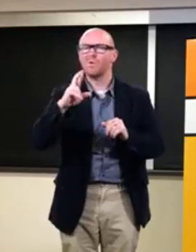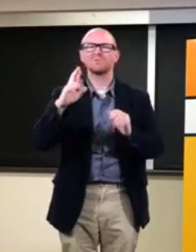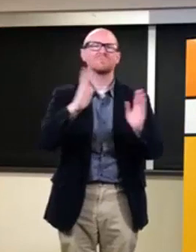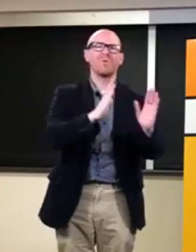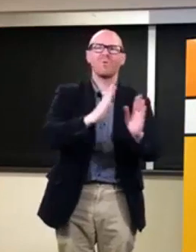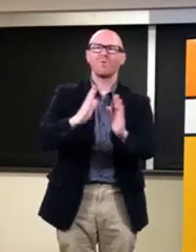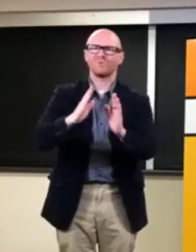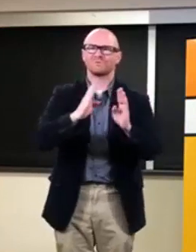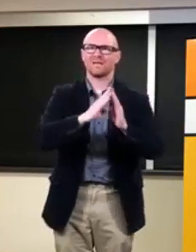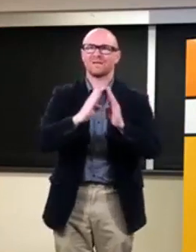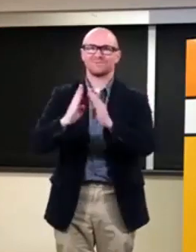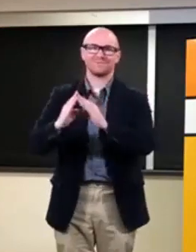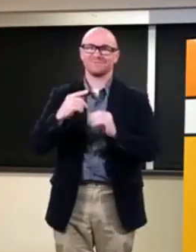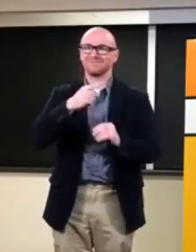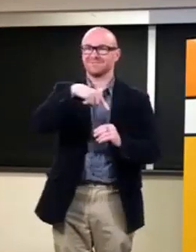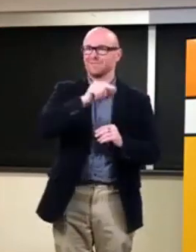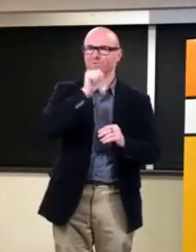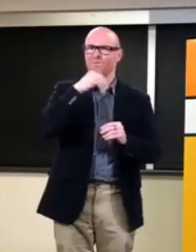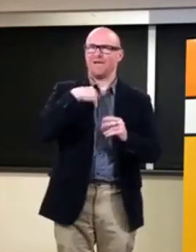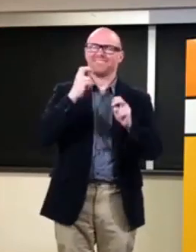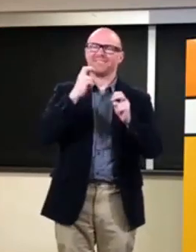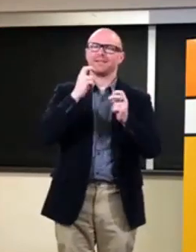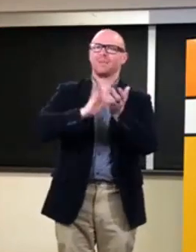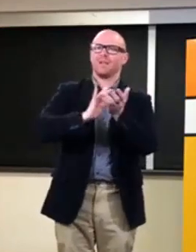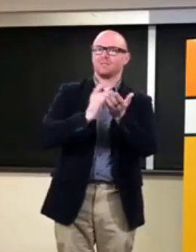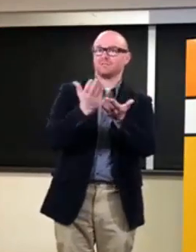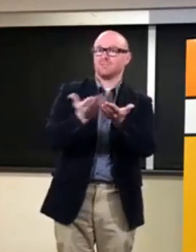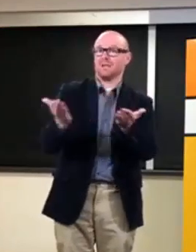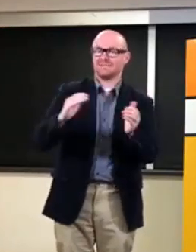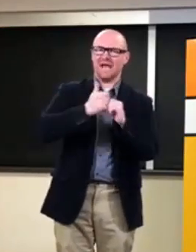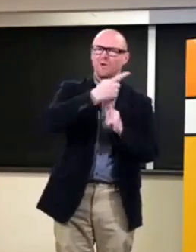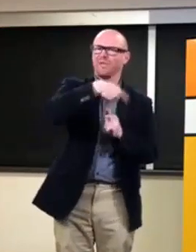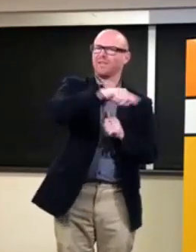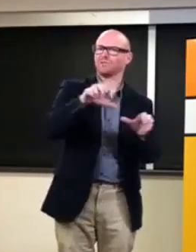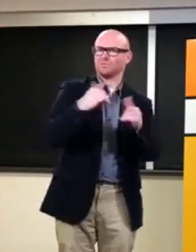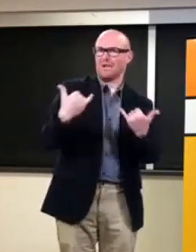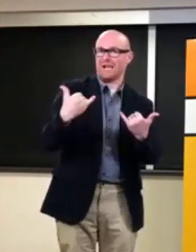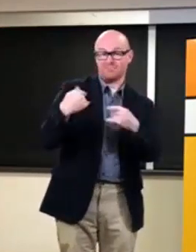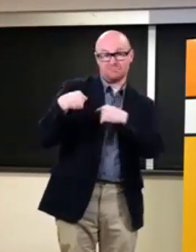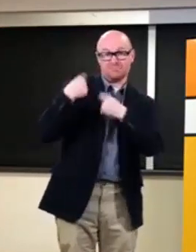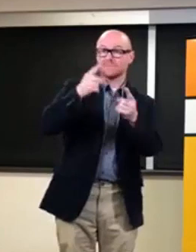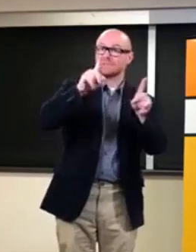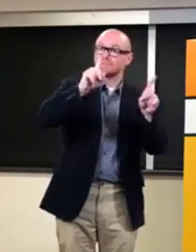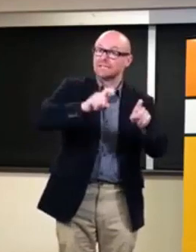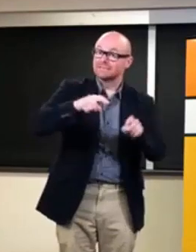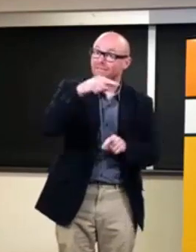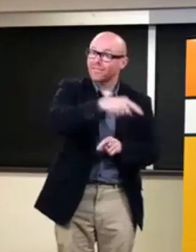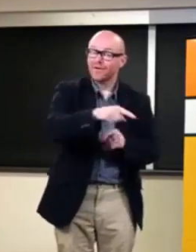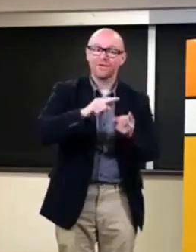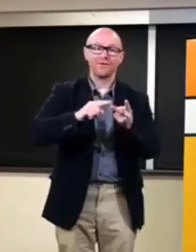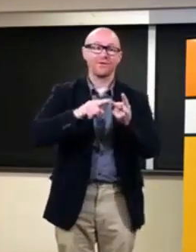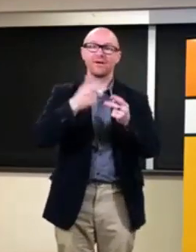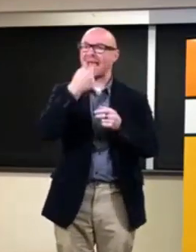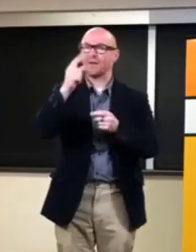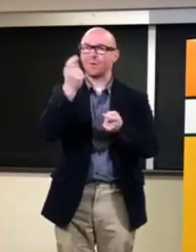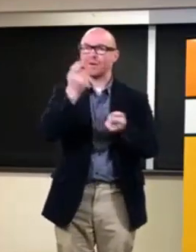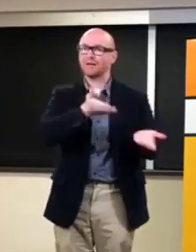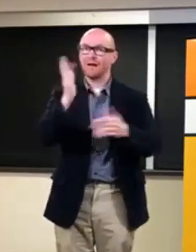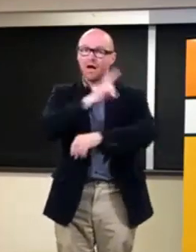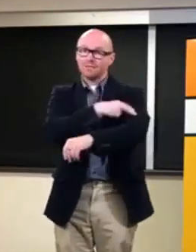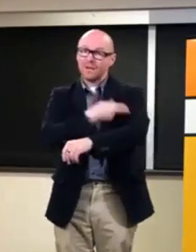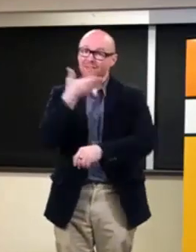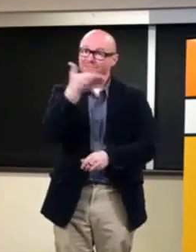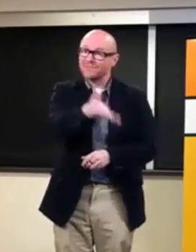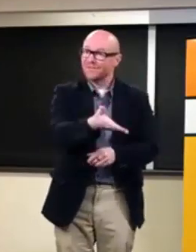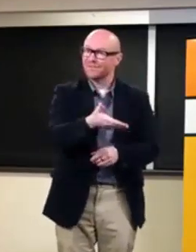access to more medical supplies or other things, how are they faring in terms of testing numbers, in terms of medical supplies? Do you have any thoughts on that?